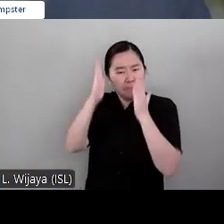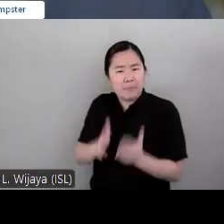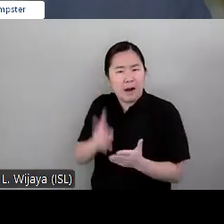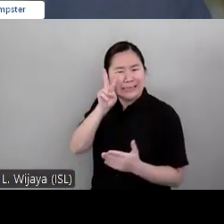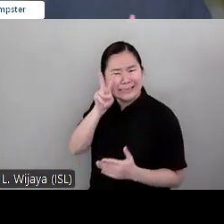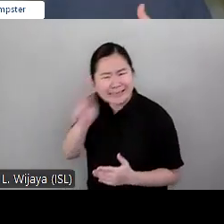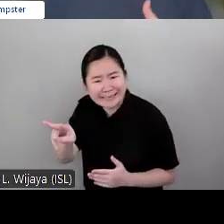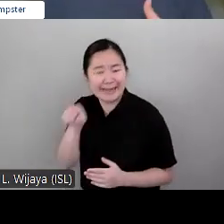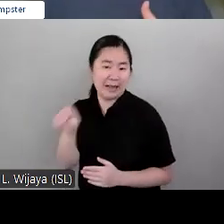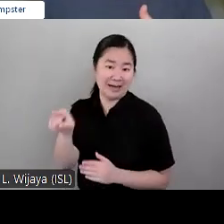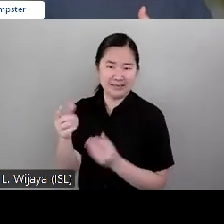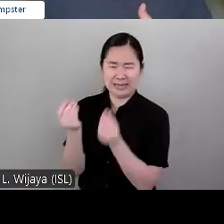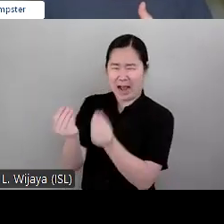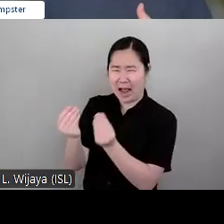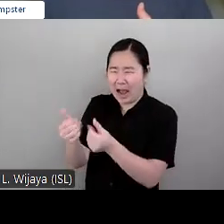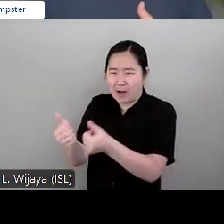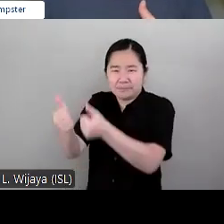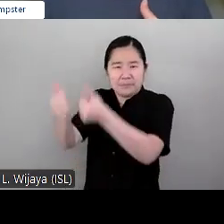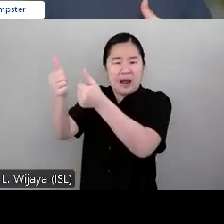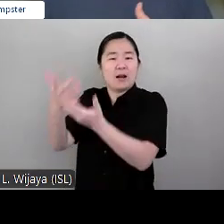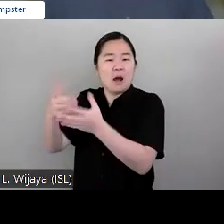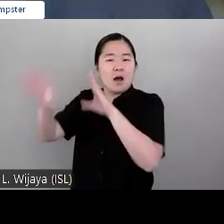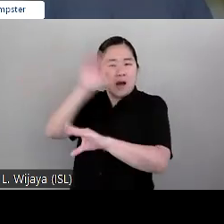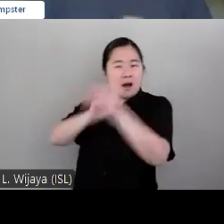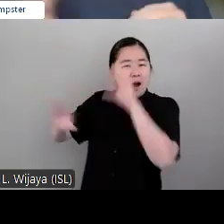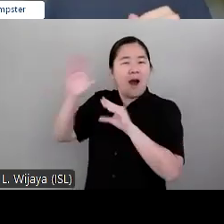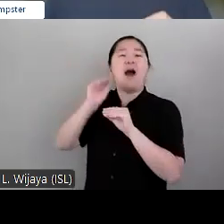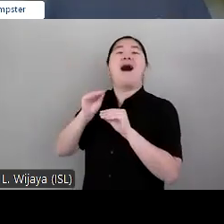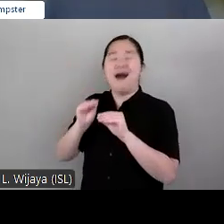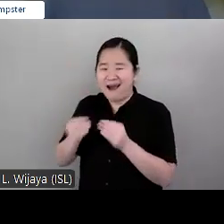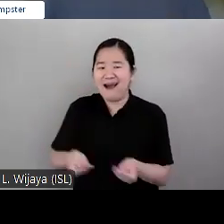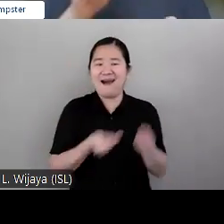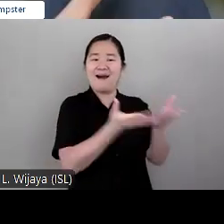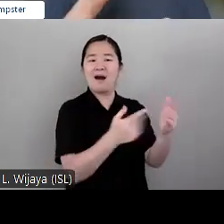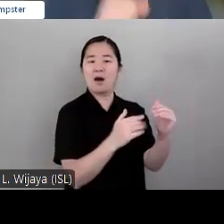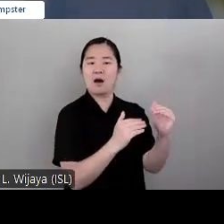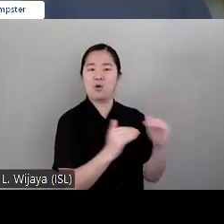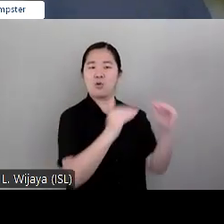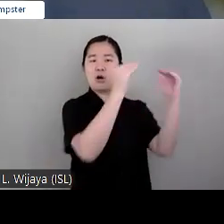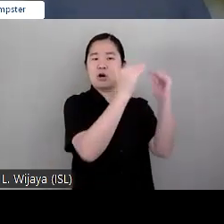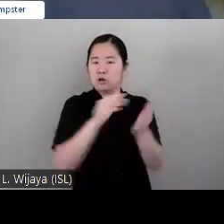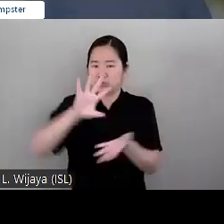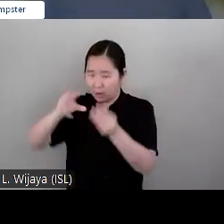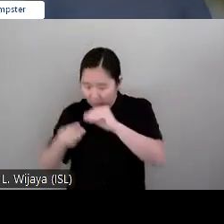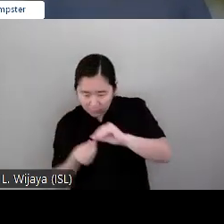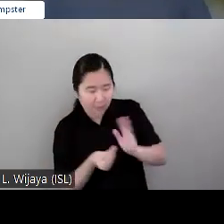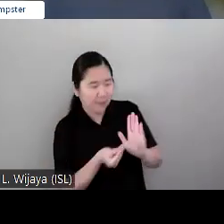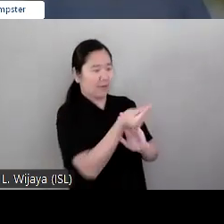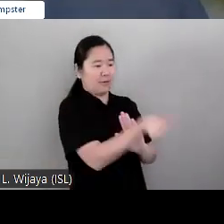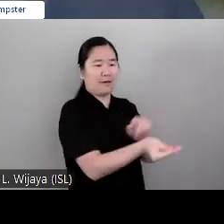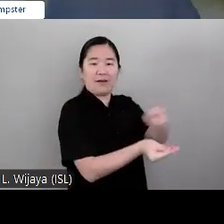We're really delighted to be launching this learning product today. I think we're going to include a link in the